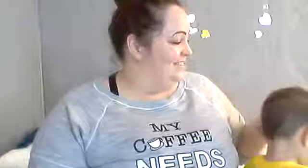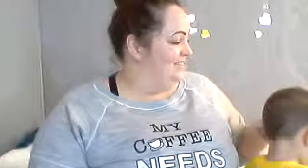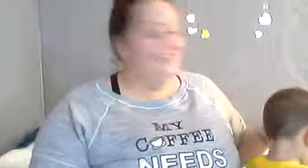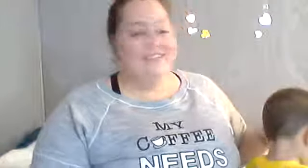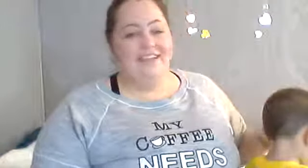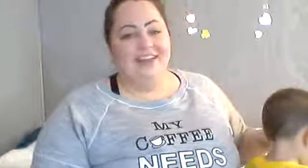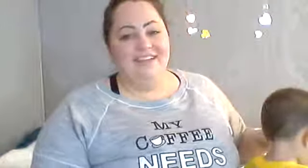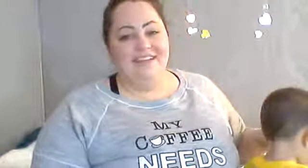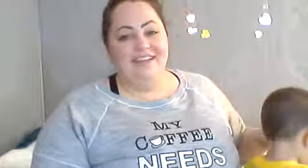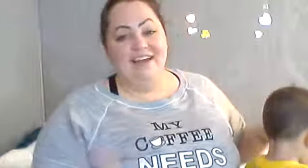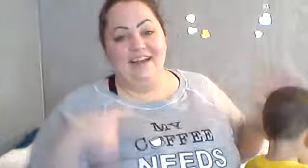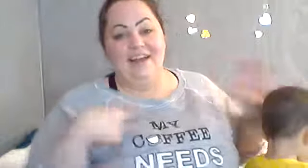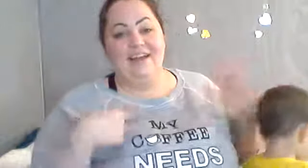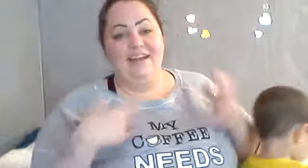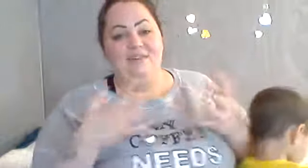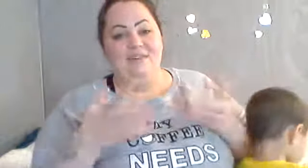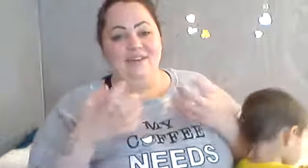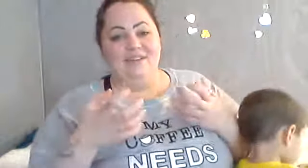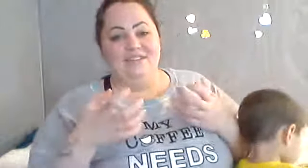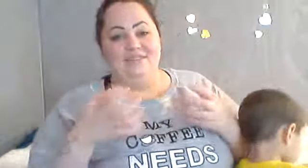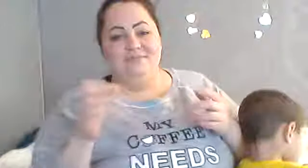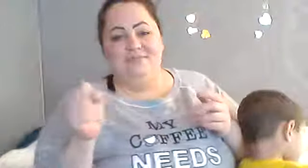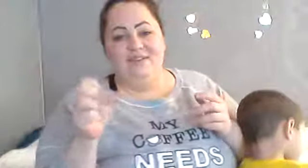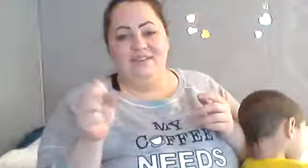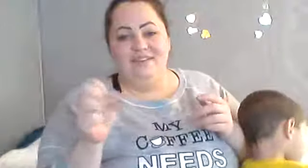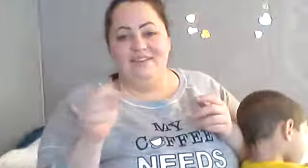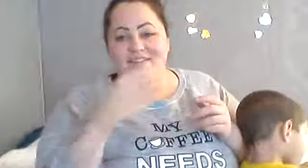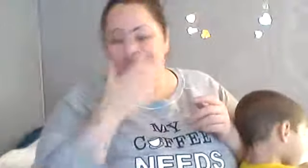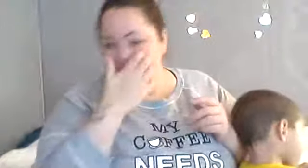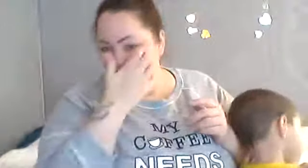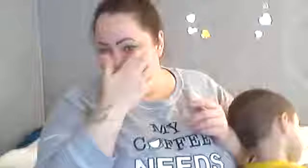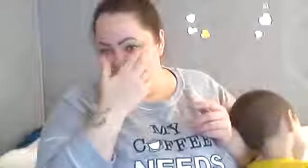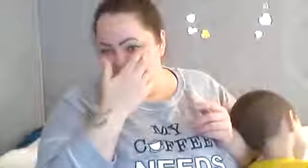He'll sign like, I want milk.